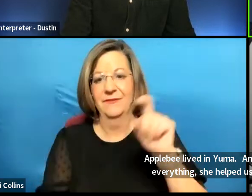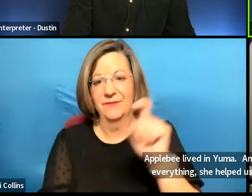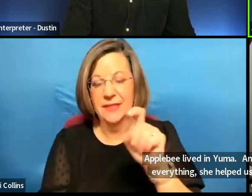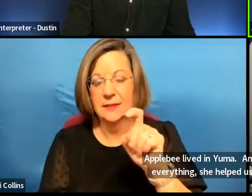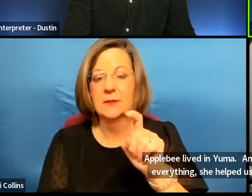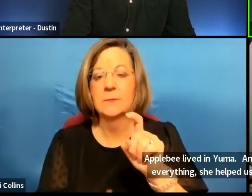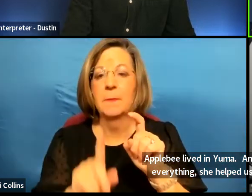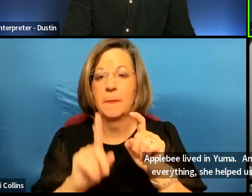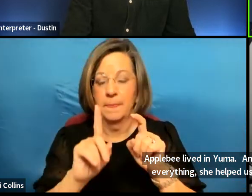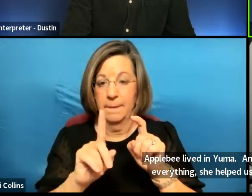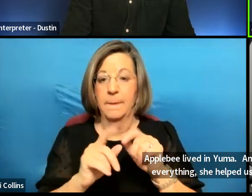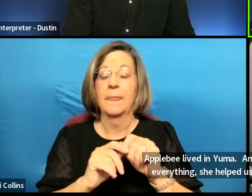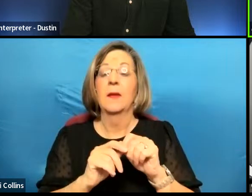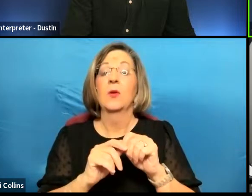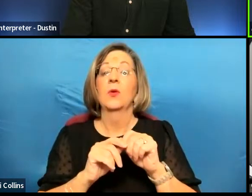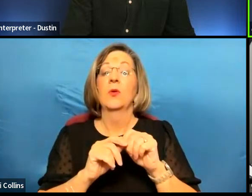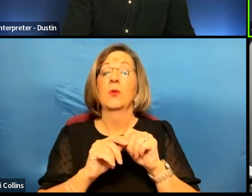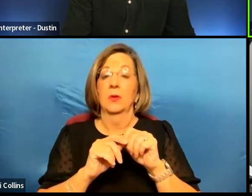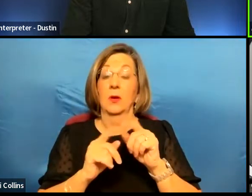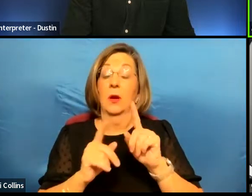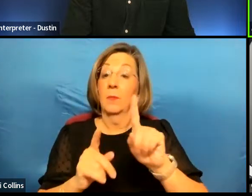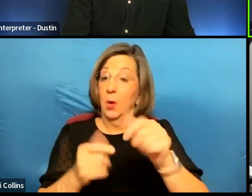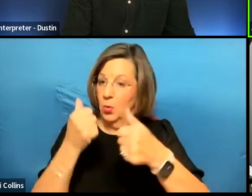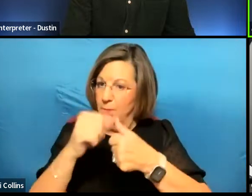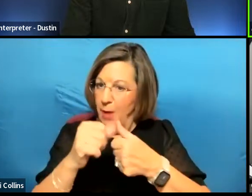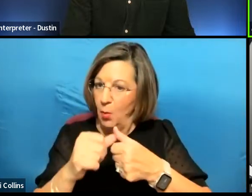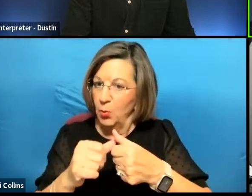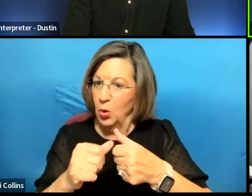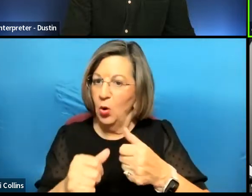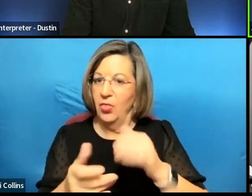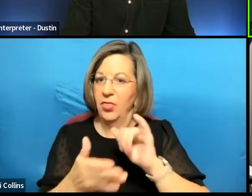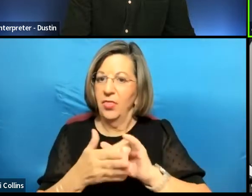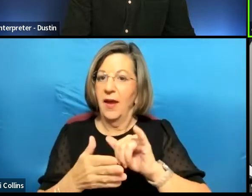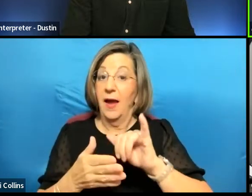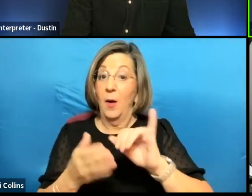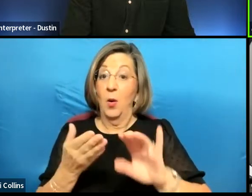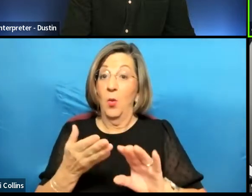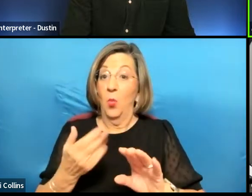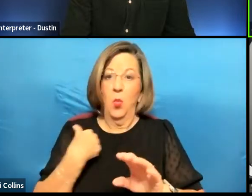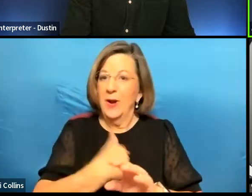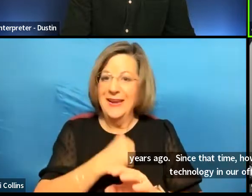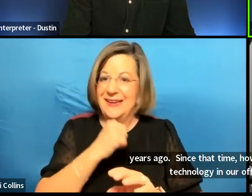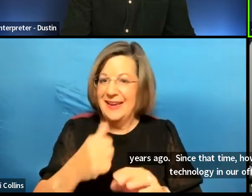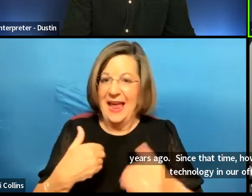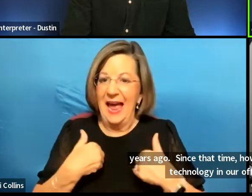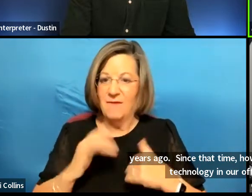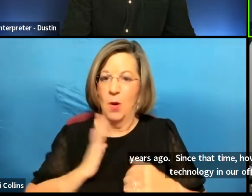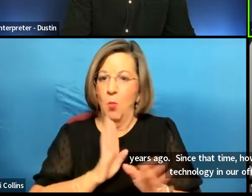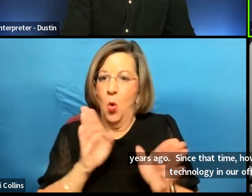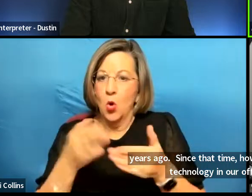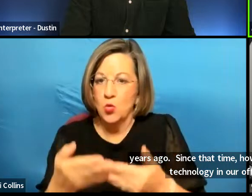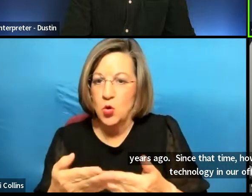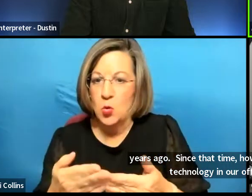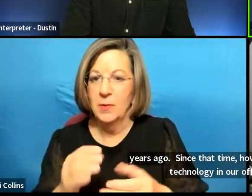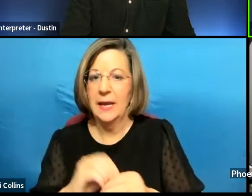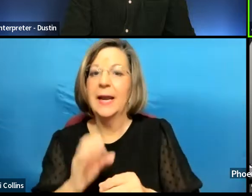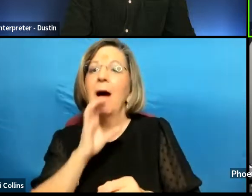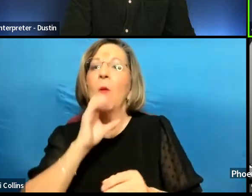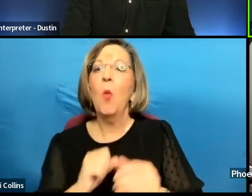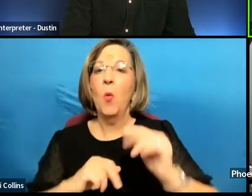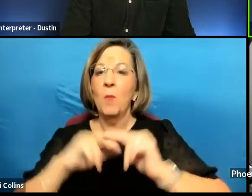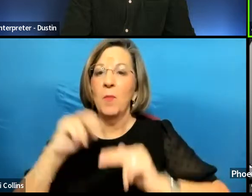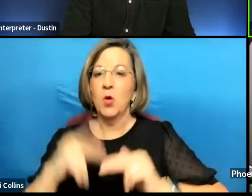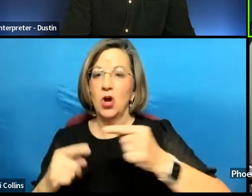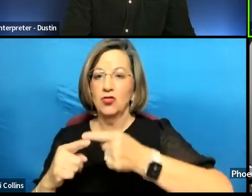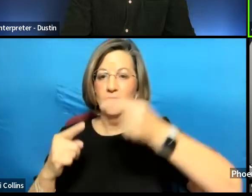have met in Phoenix. With that being said, remember that we did not have